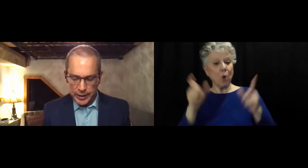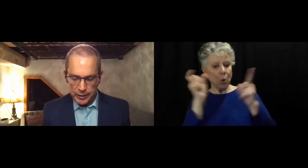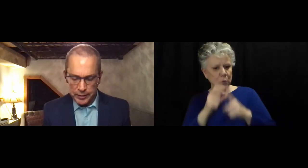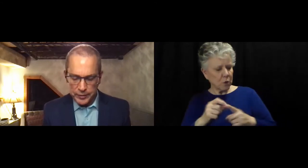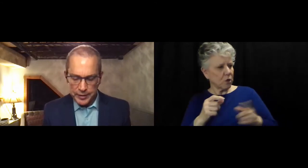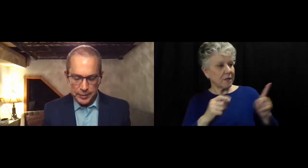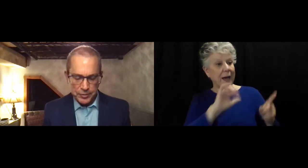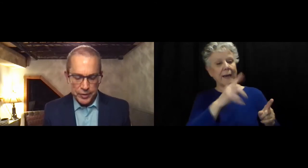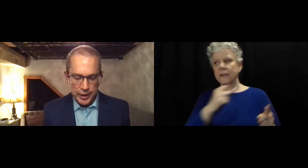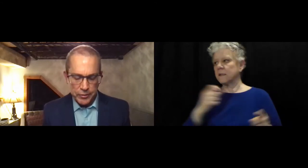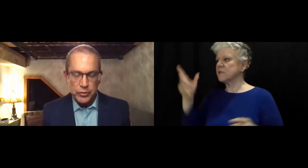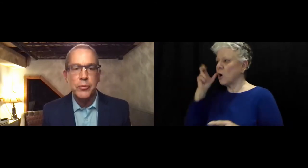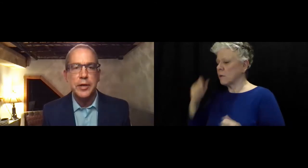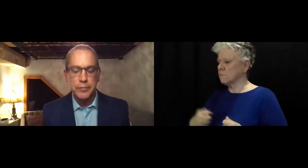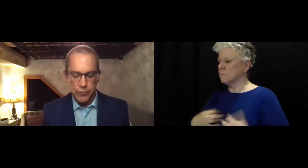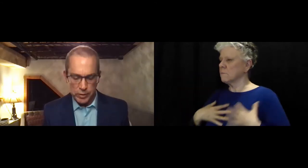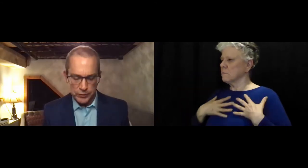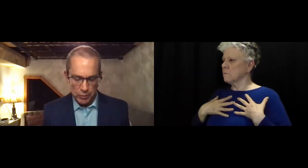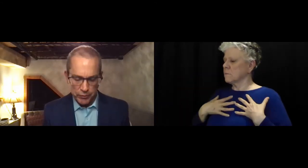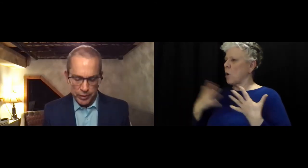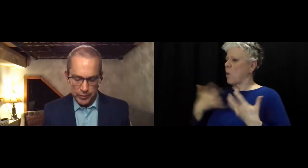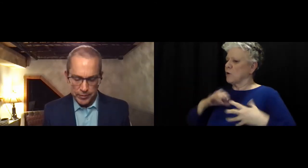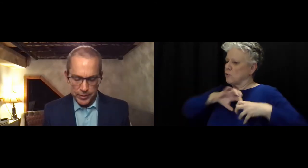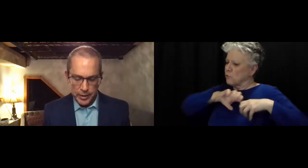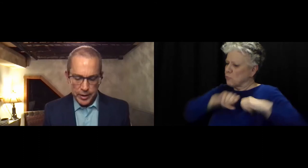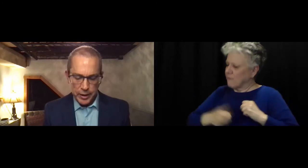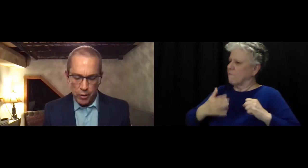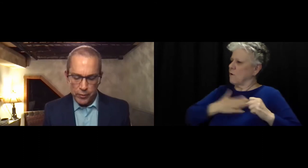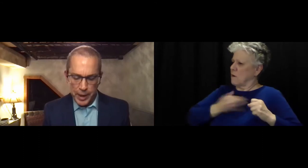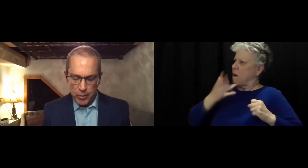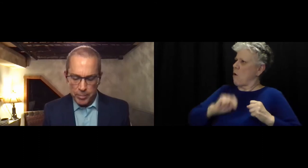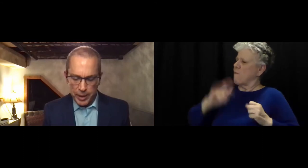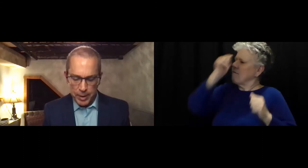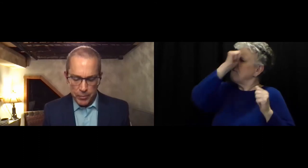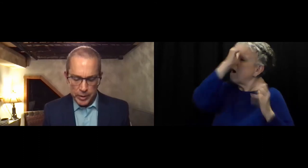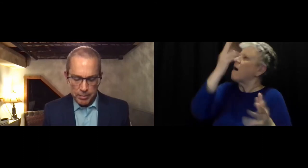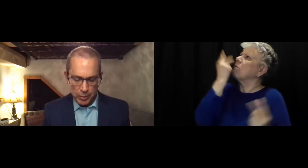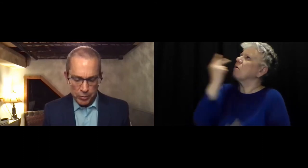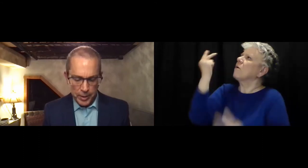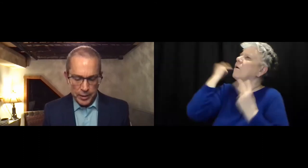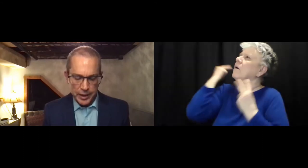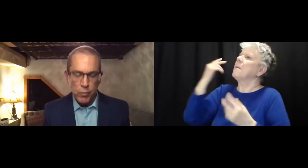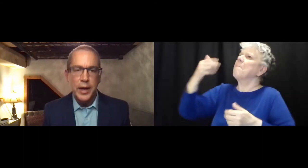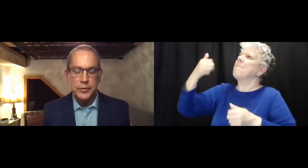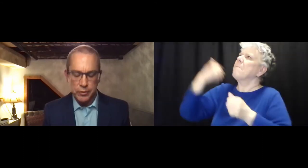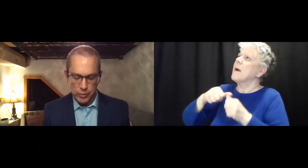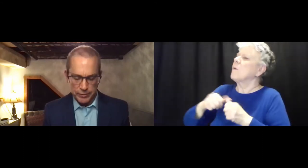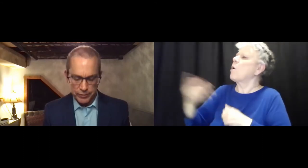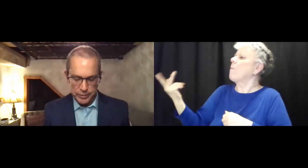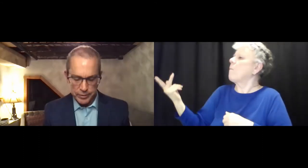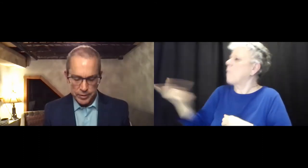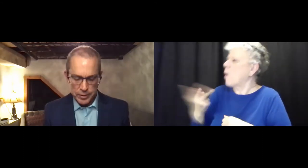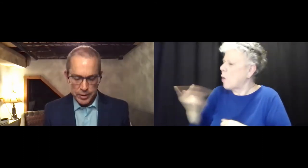within Achilles a deep desire to grieve for his own father. And overpowered by memory, both men gave way to